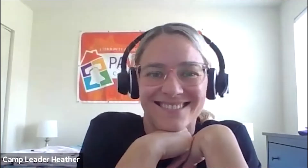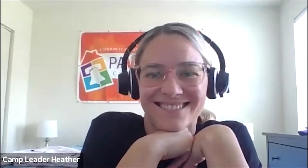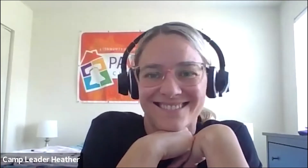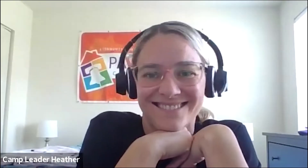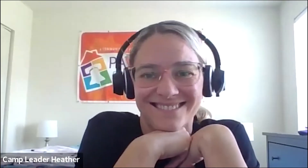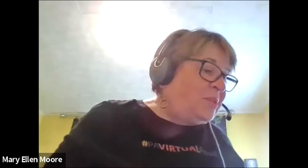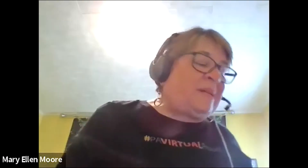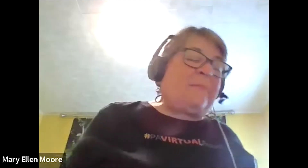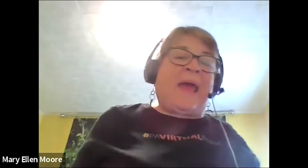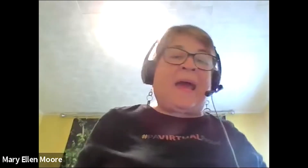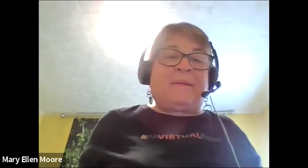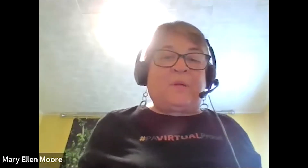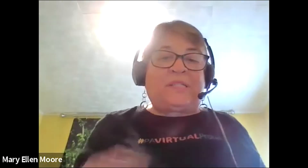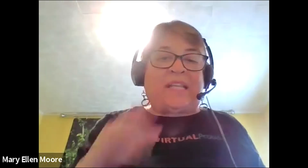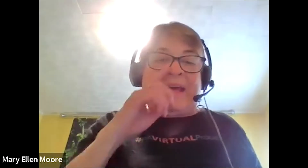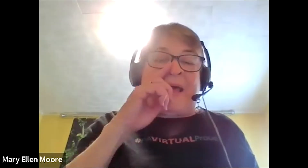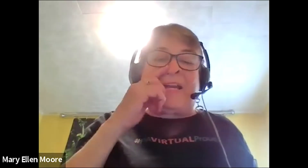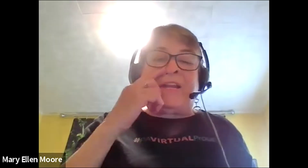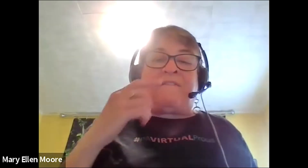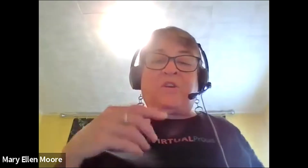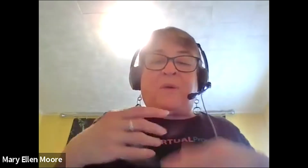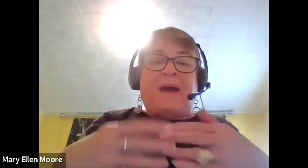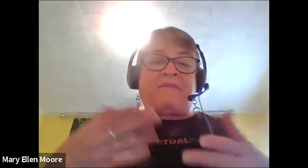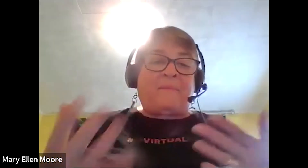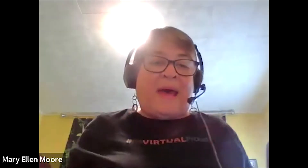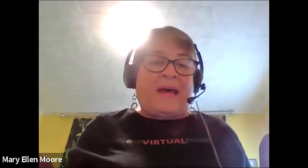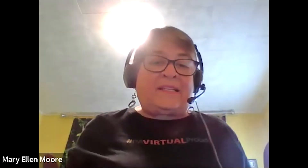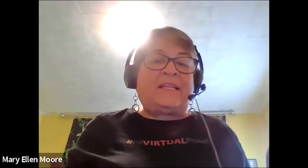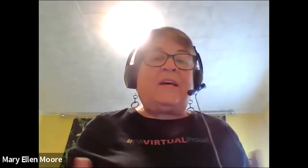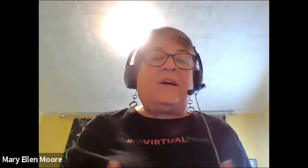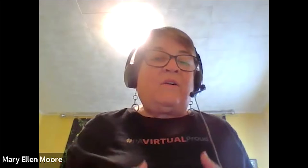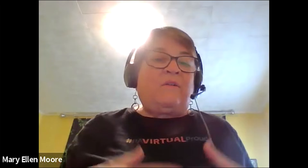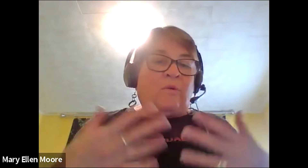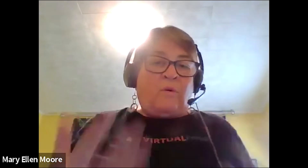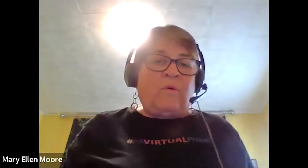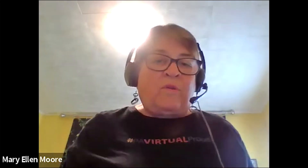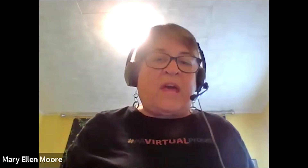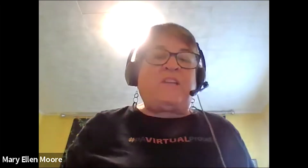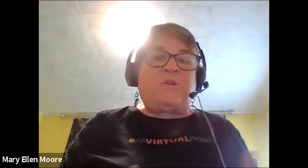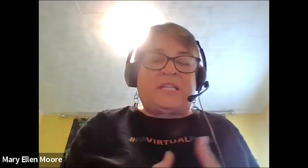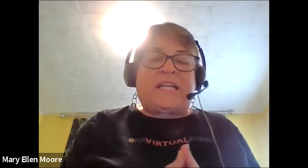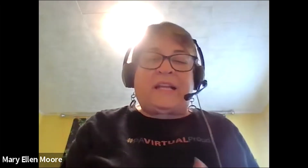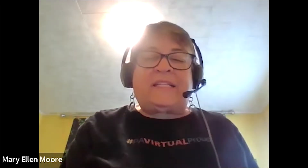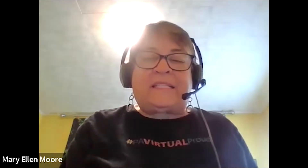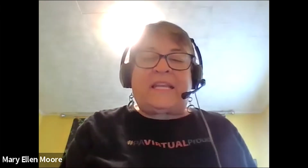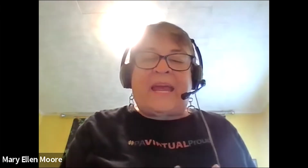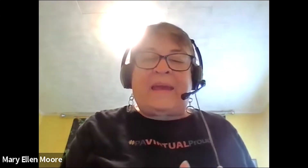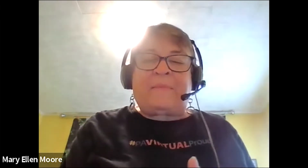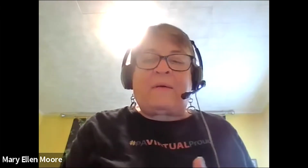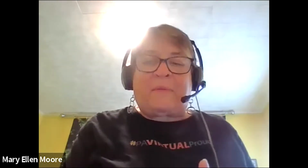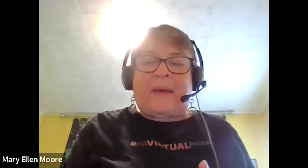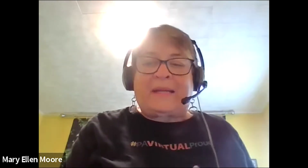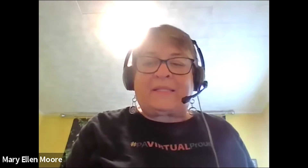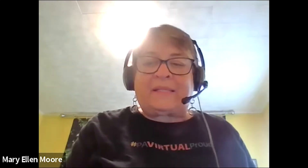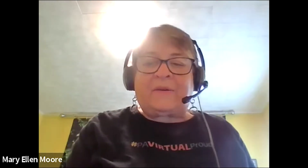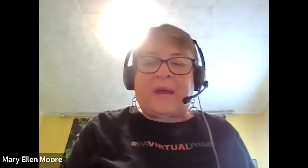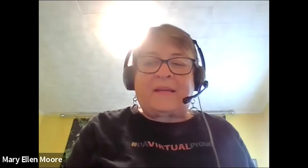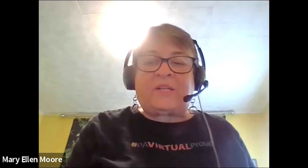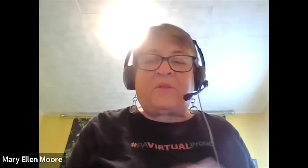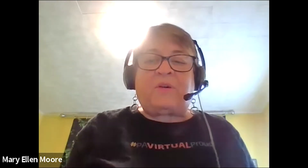We're gonna do some animals, and then if you have a pet, then you could tell us the name of the pet. Okay, so those